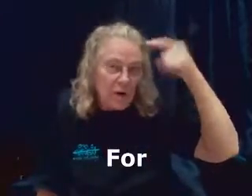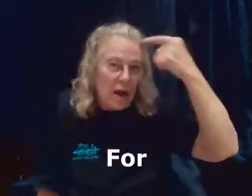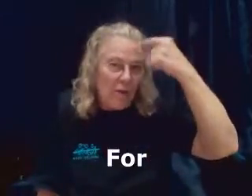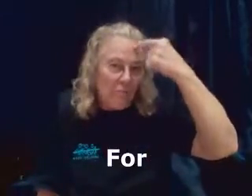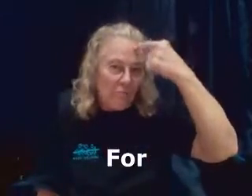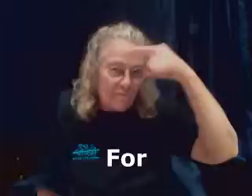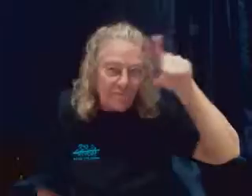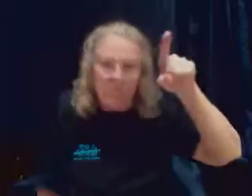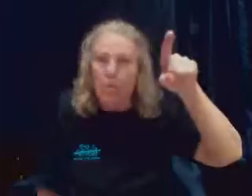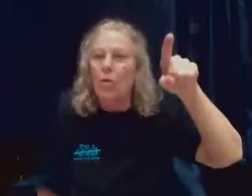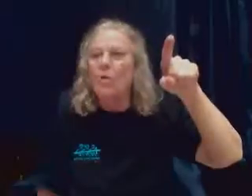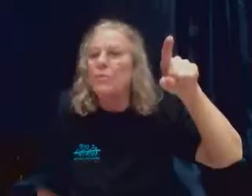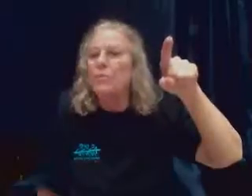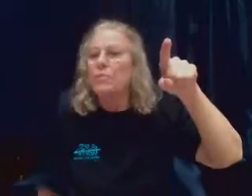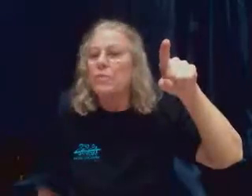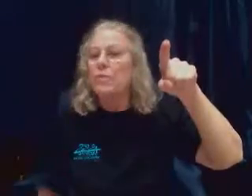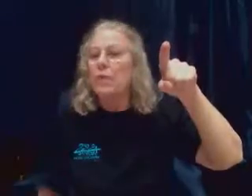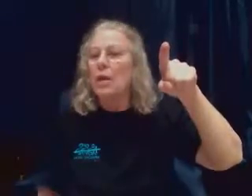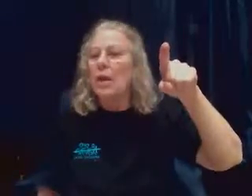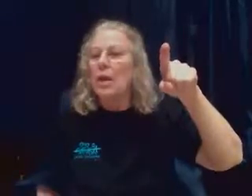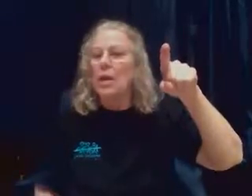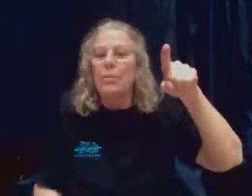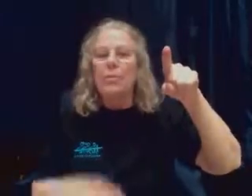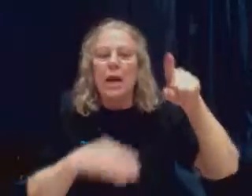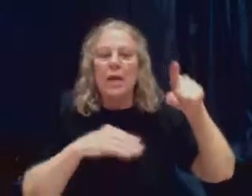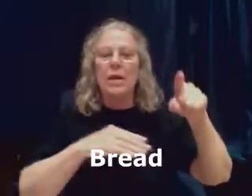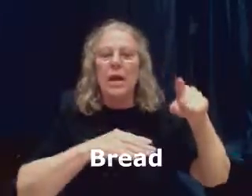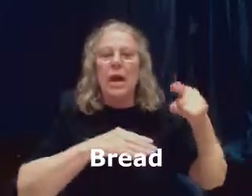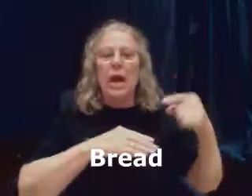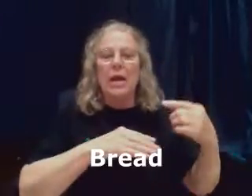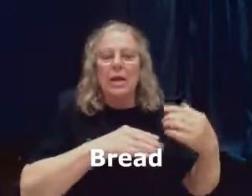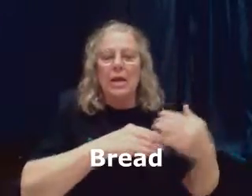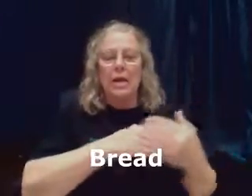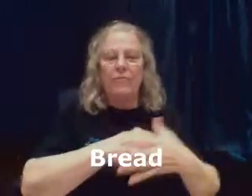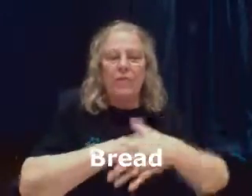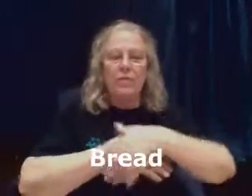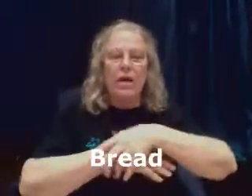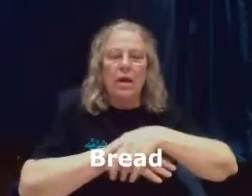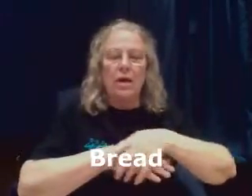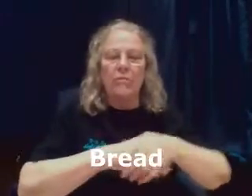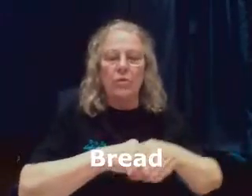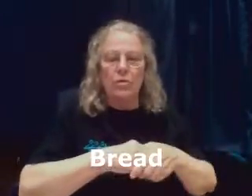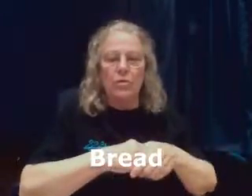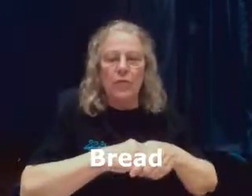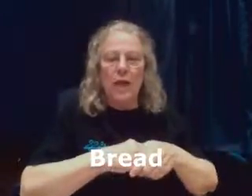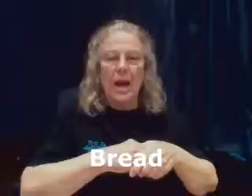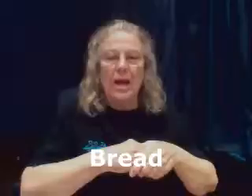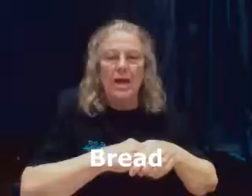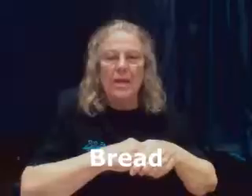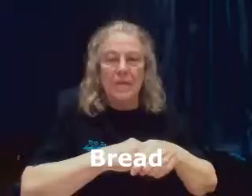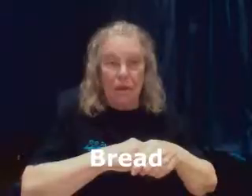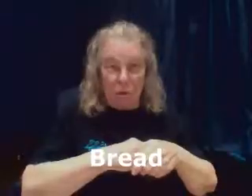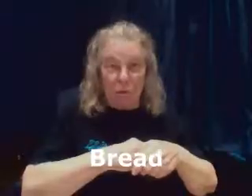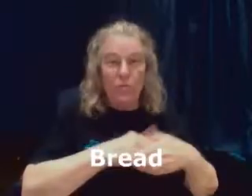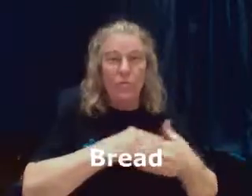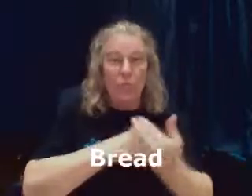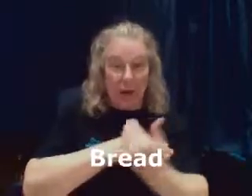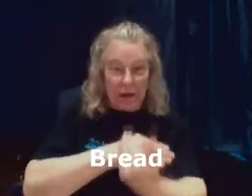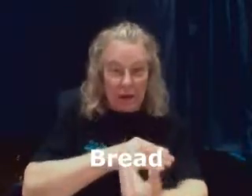out. 4. Bread, and if you think of your hand as a loaf of bread and